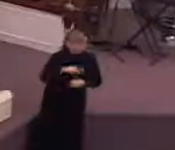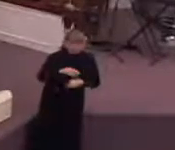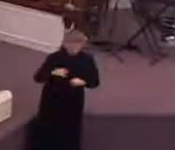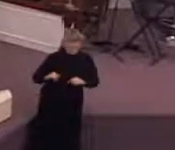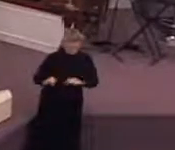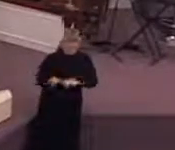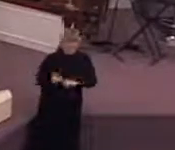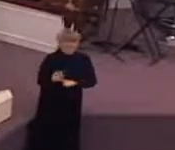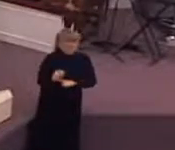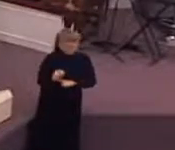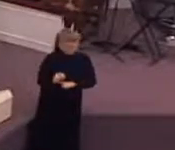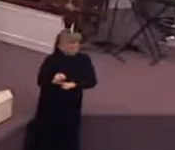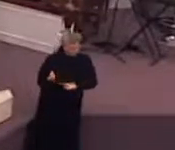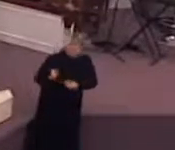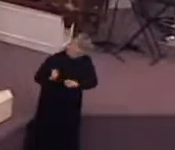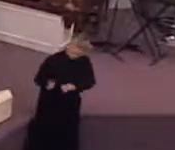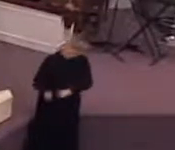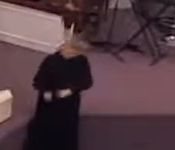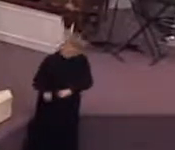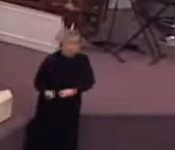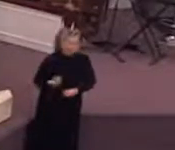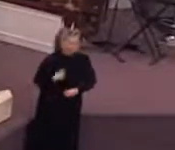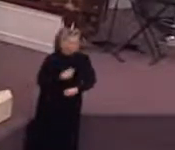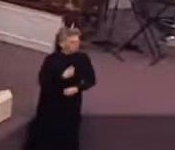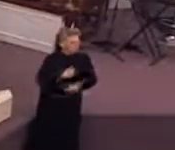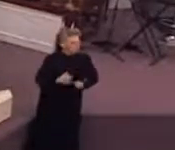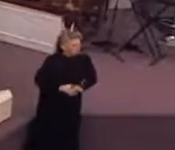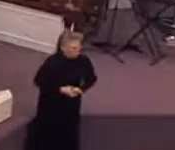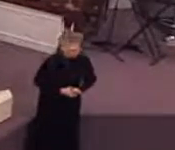release the power of God.